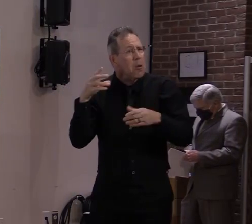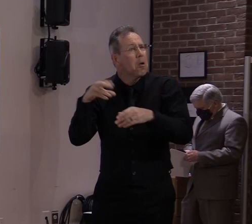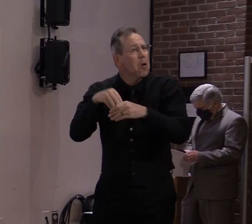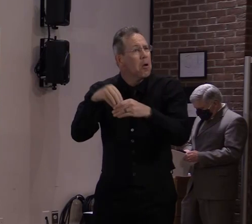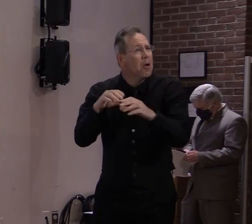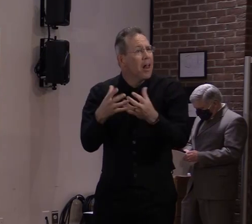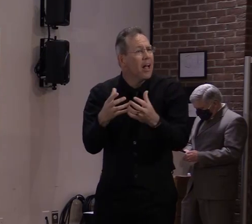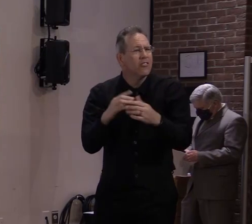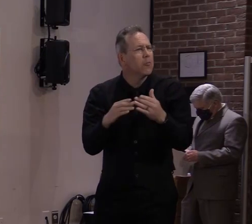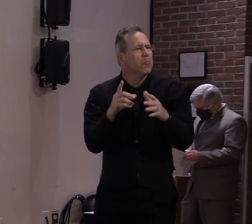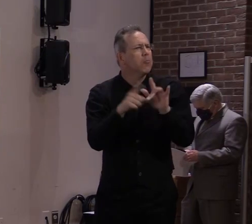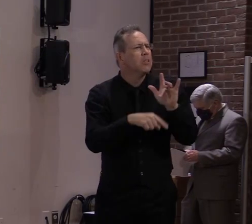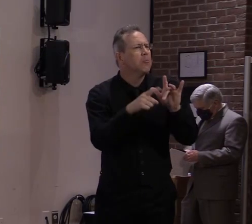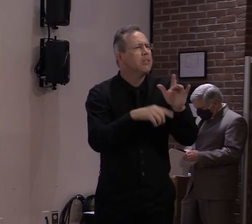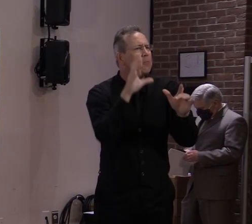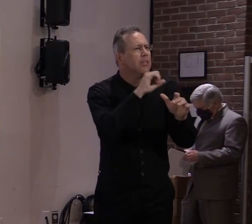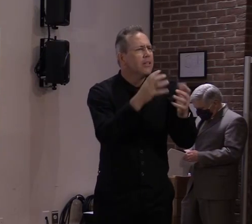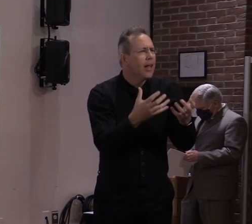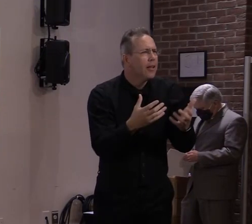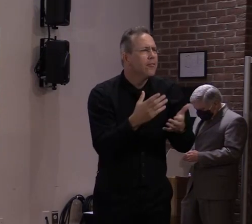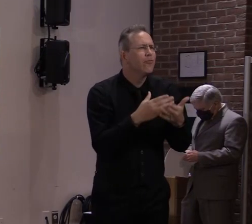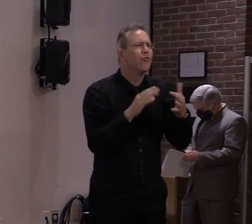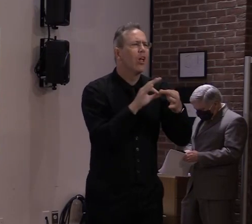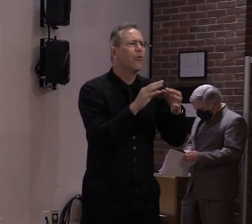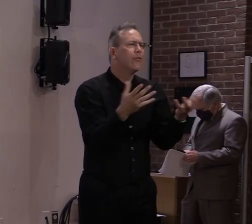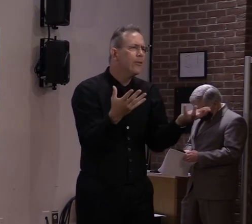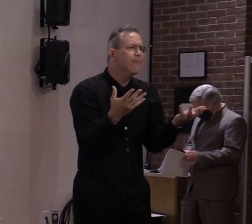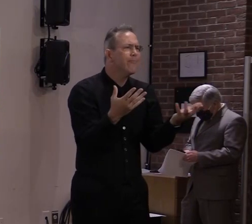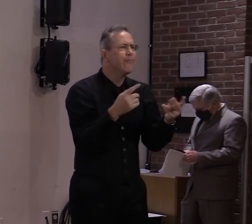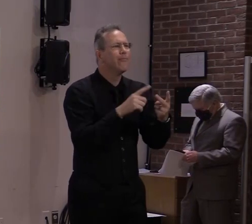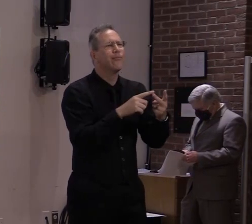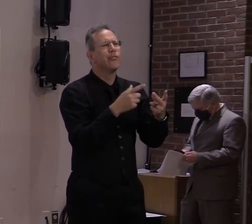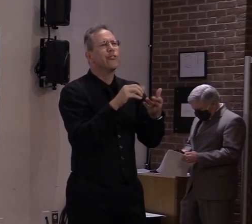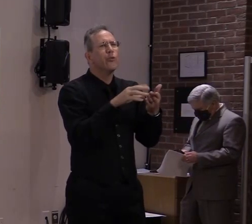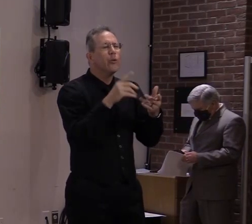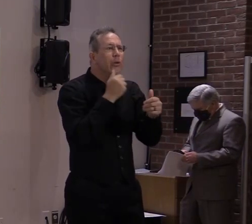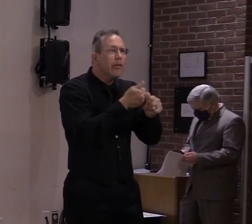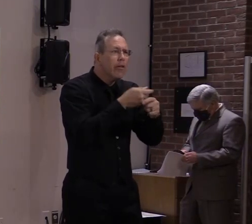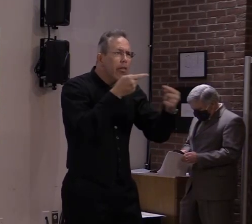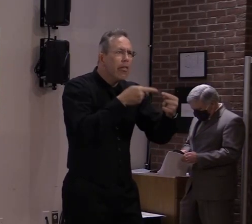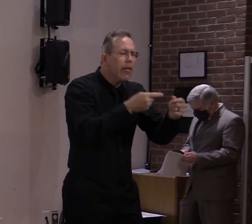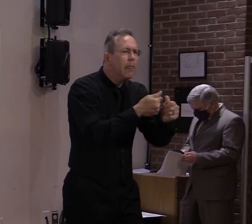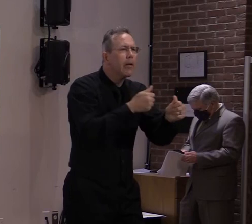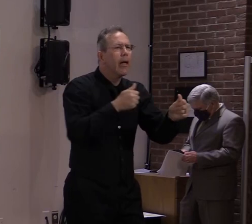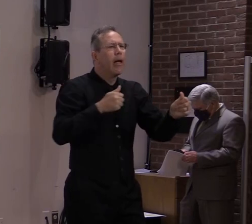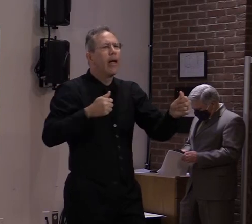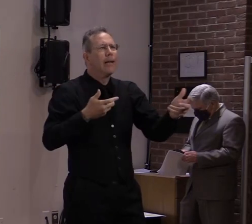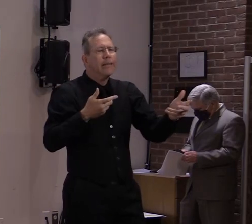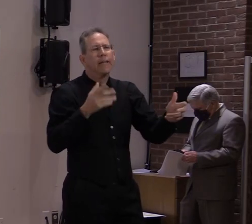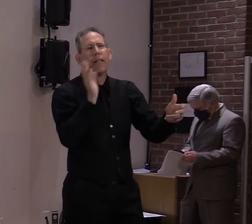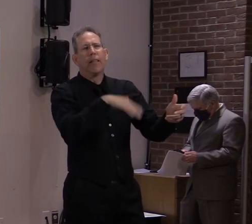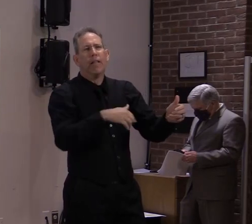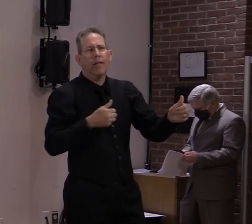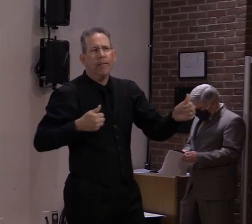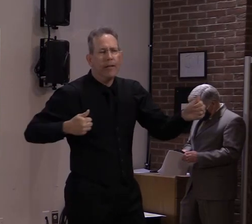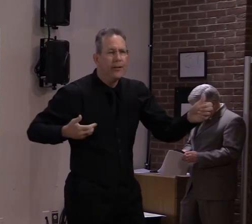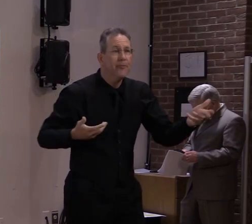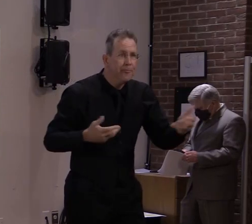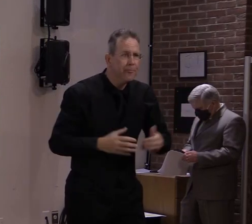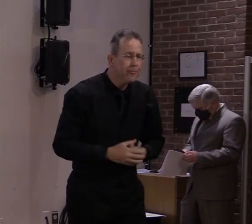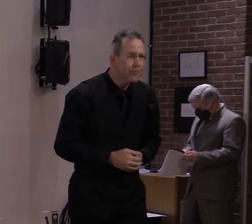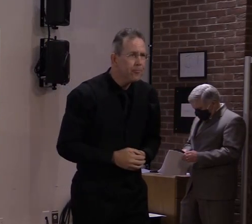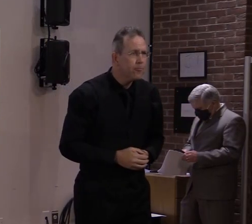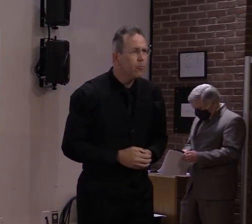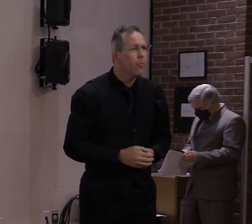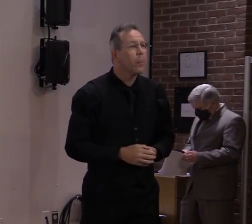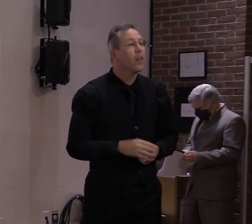disadvantaged or historically marginalized students. I expect we'll need to spend some focused effort at the state level to develop guidance